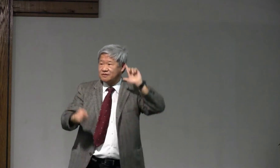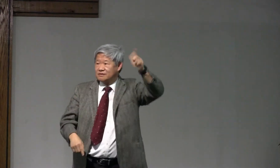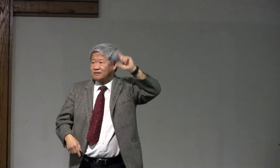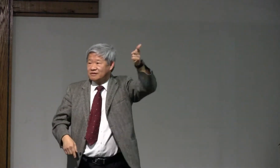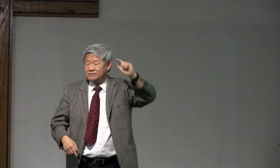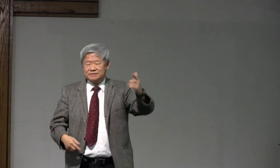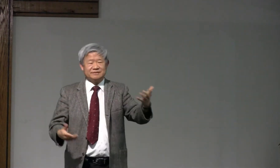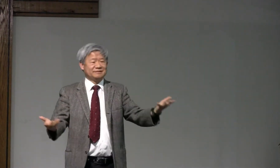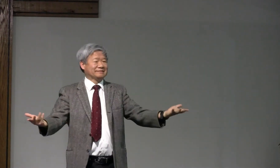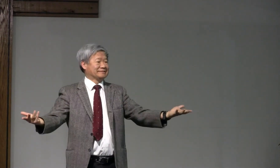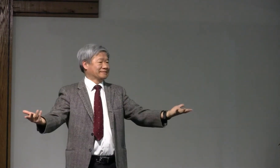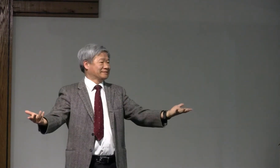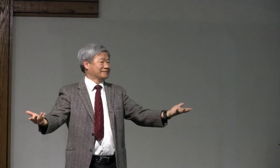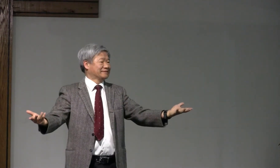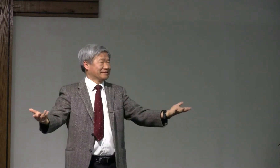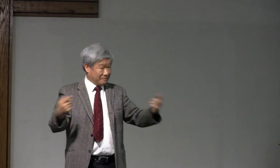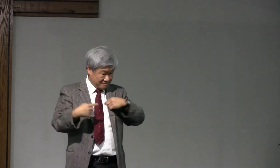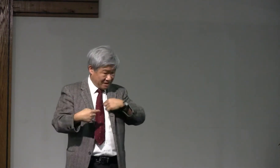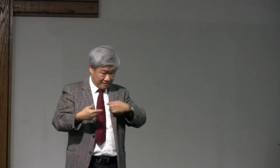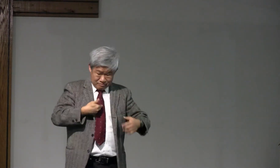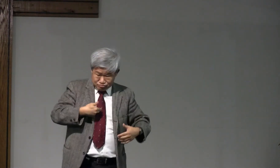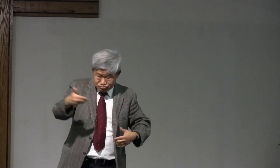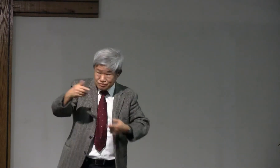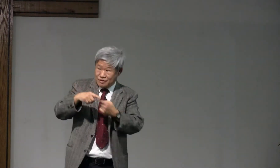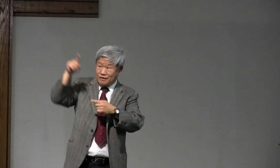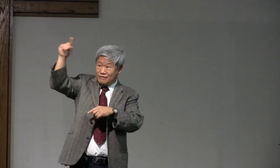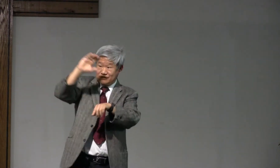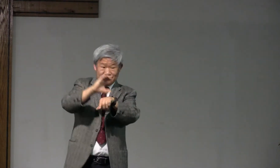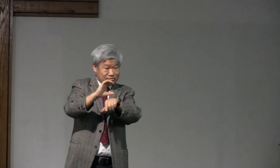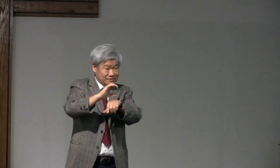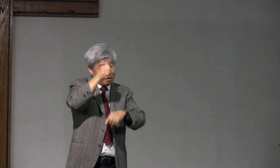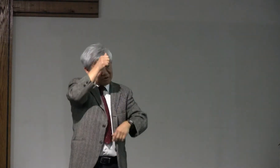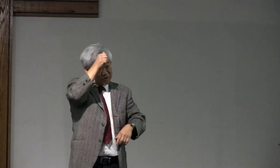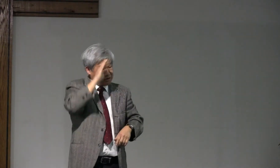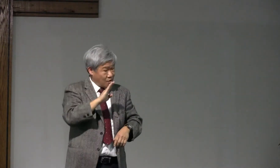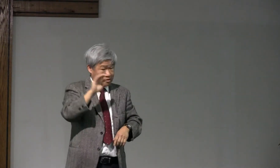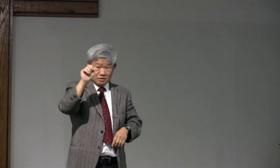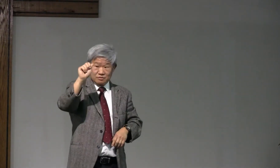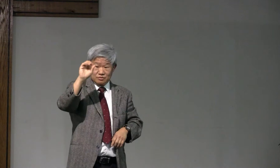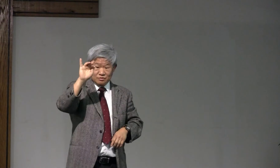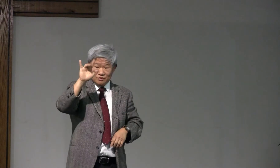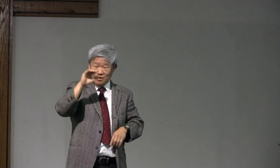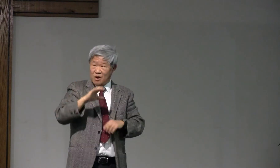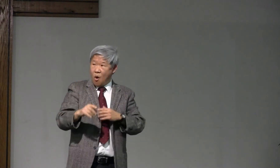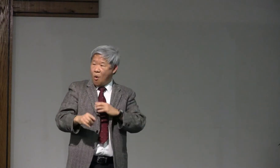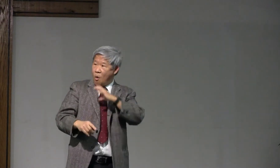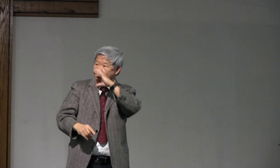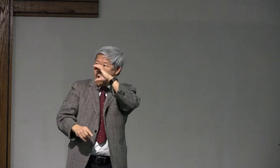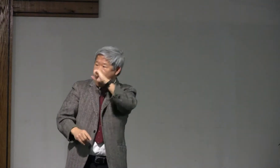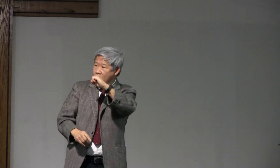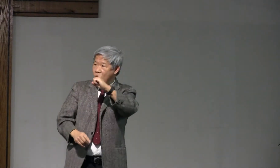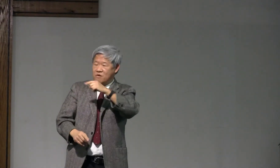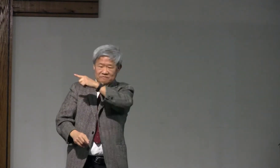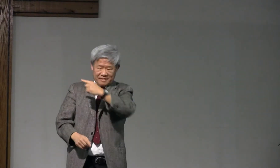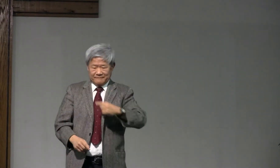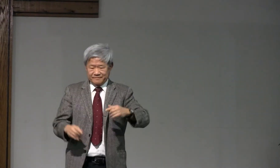And people become fascinated by different Bible stories, but they don't want to hear the message that they have to be born again.